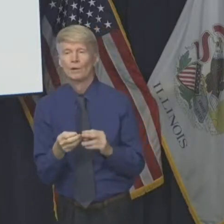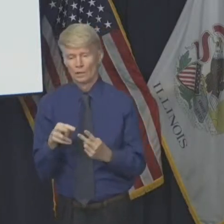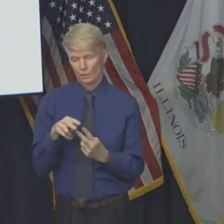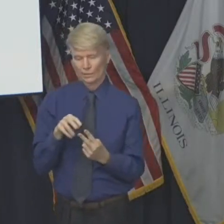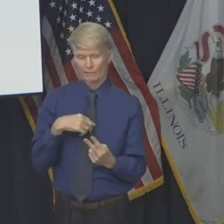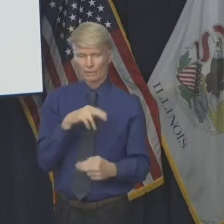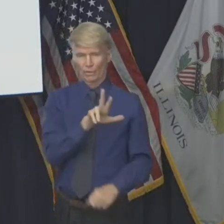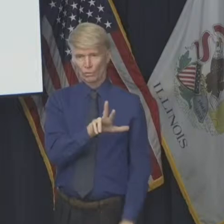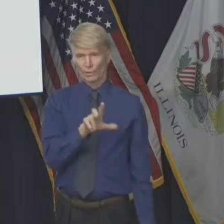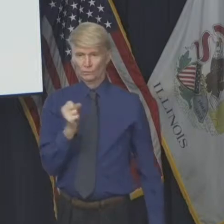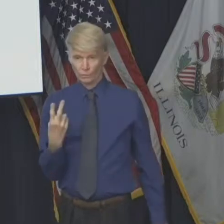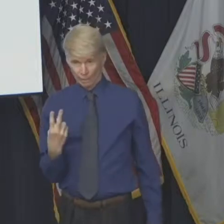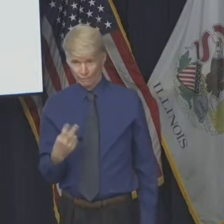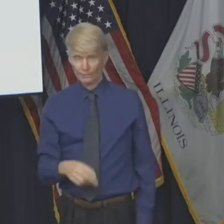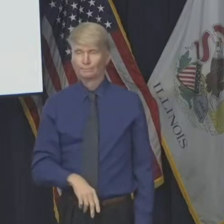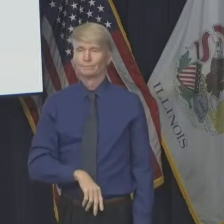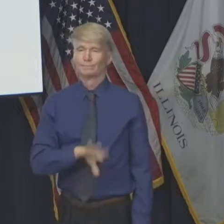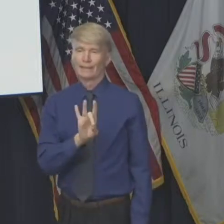either